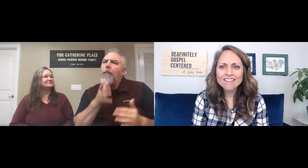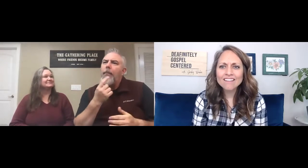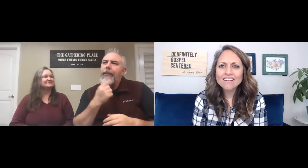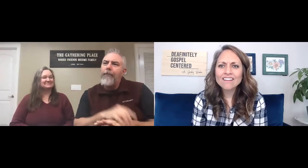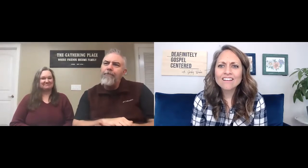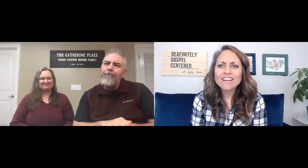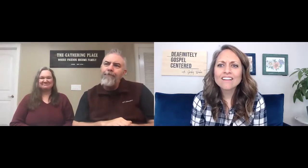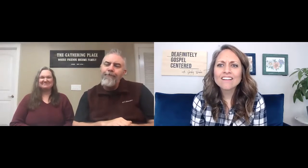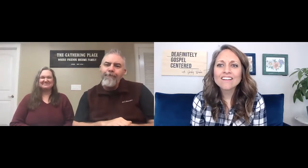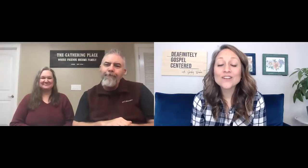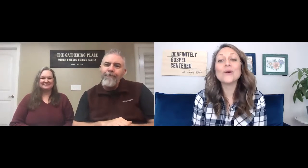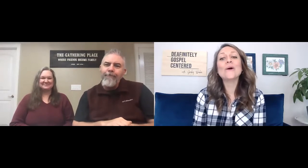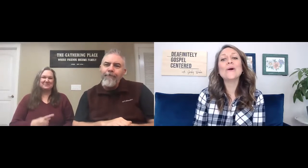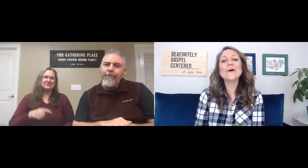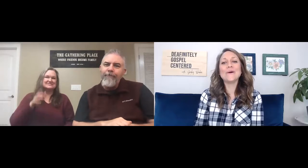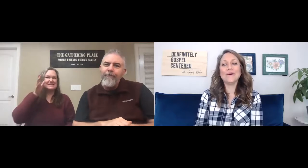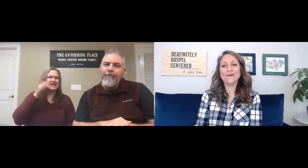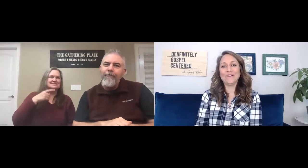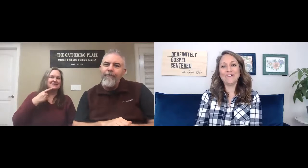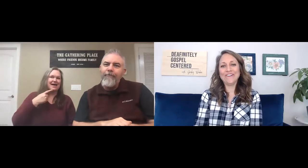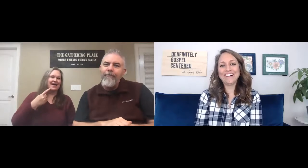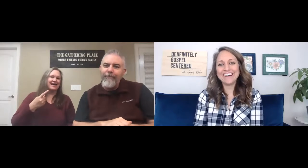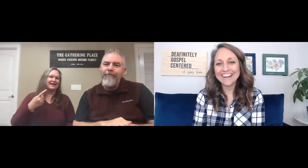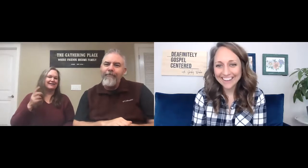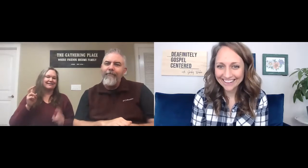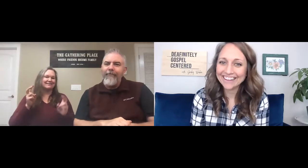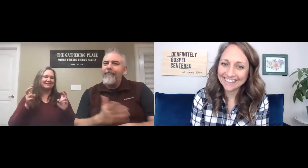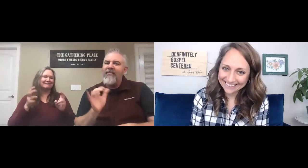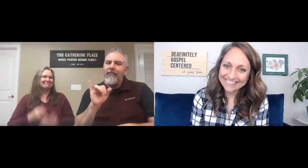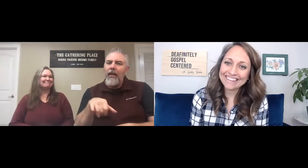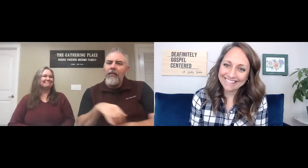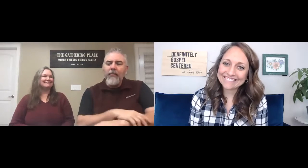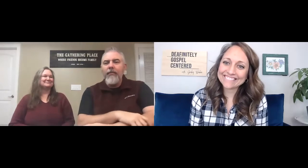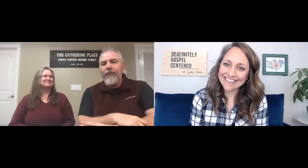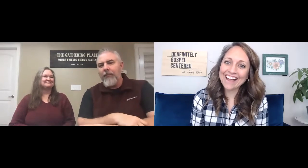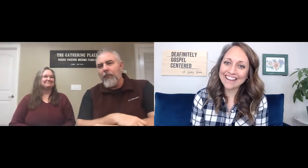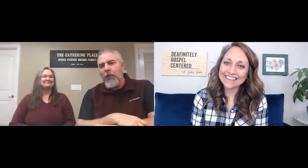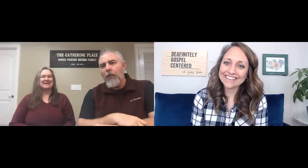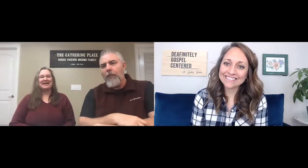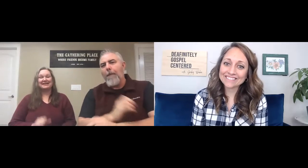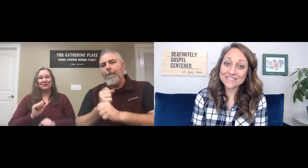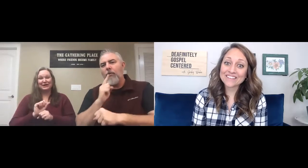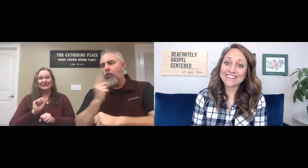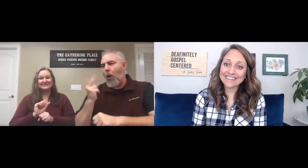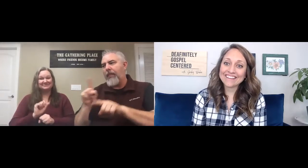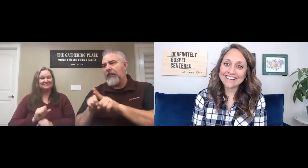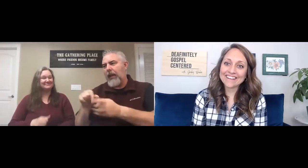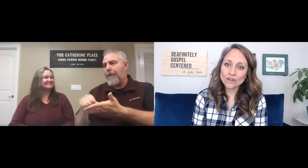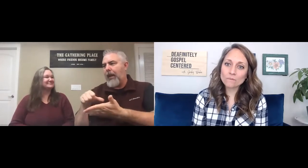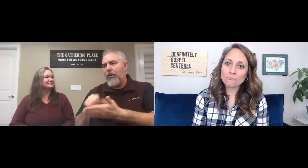come to me, I always say, what did mom say? And I say, what did dad say? To balance it out. It works.